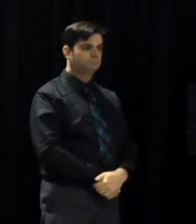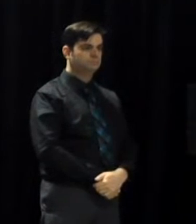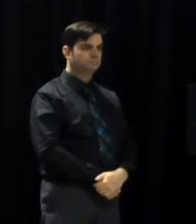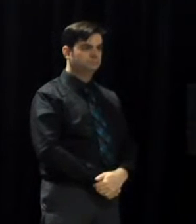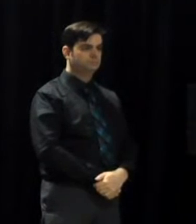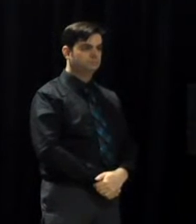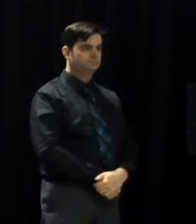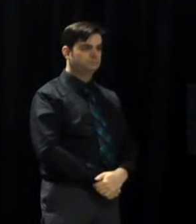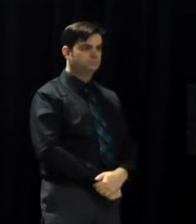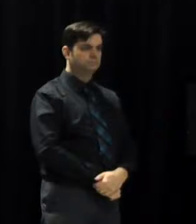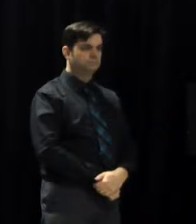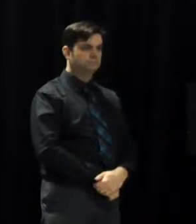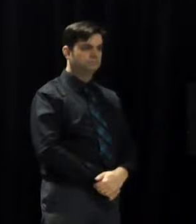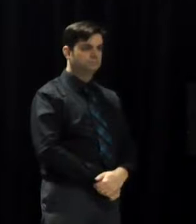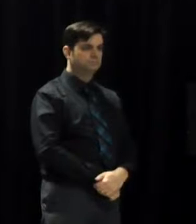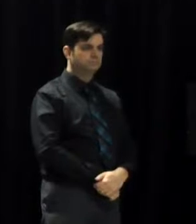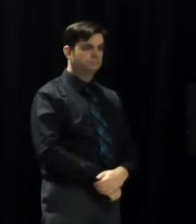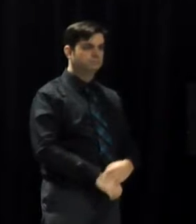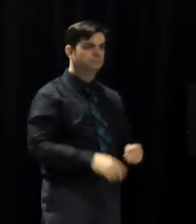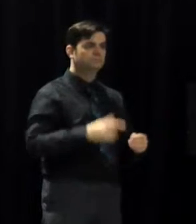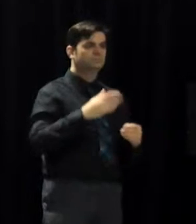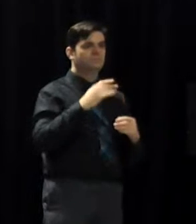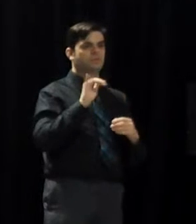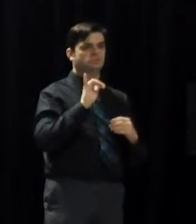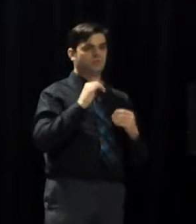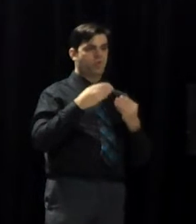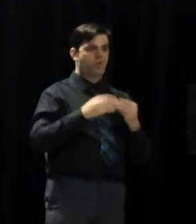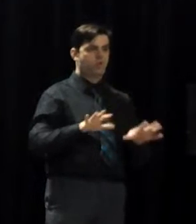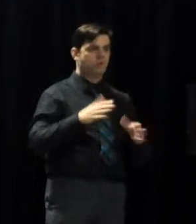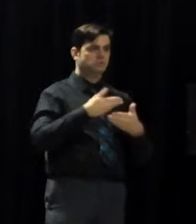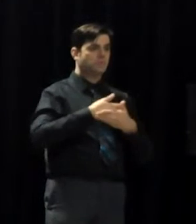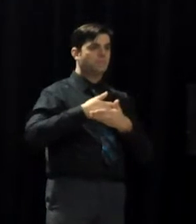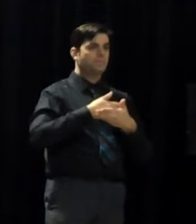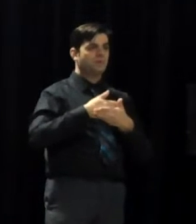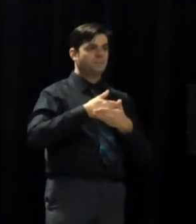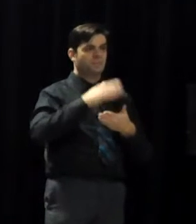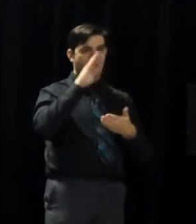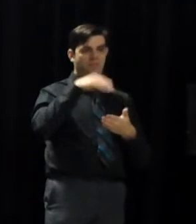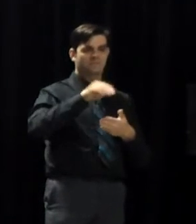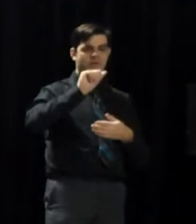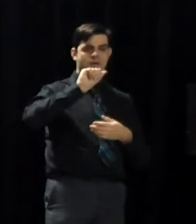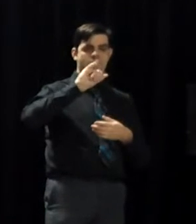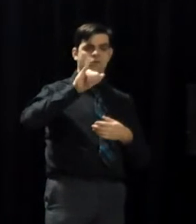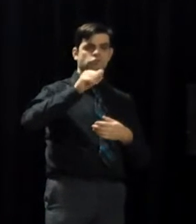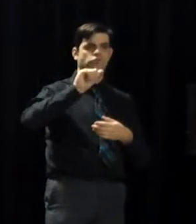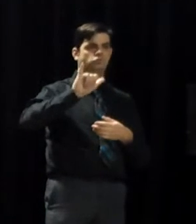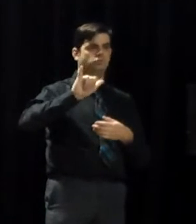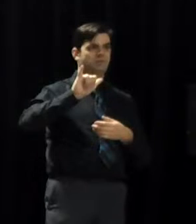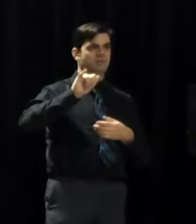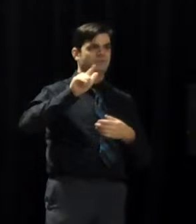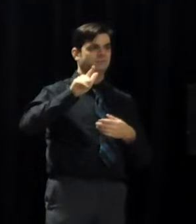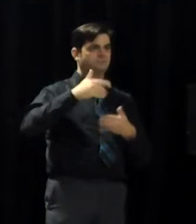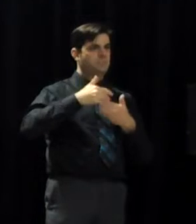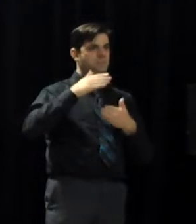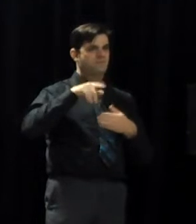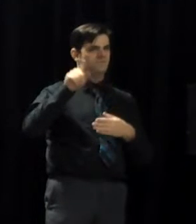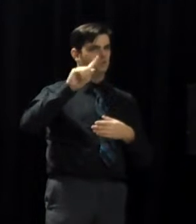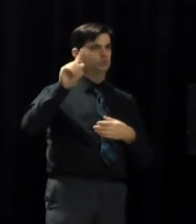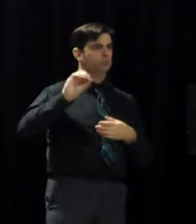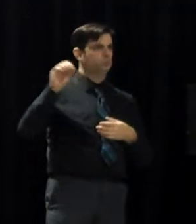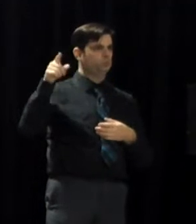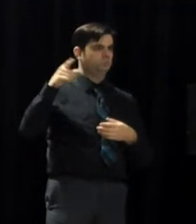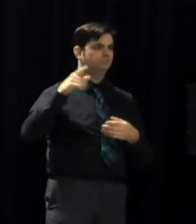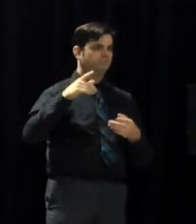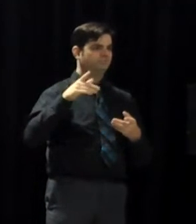the zoo. I'm wearing my elephant tie today in honor of the baby. Baby Ajay